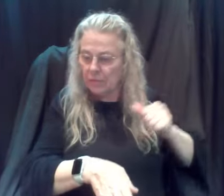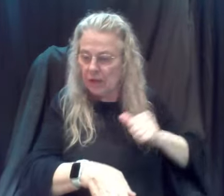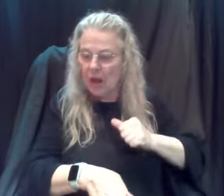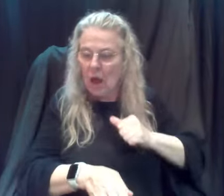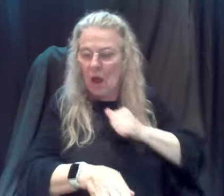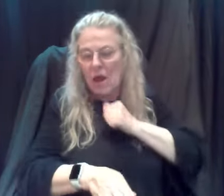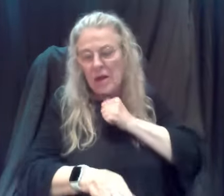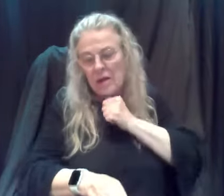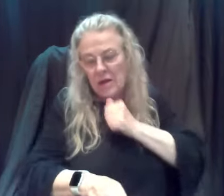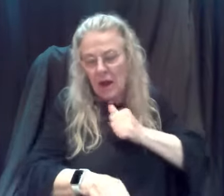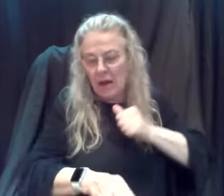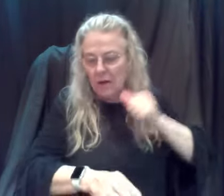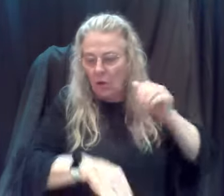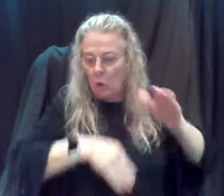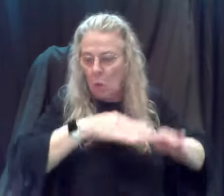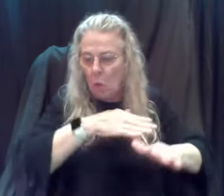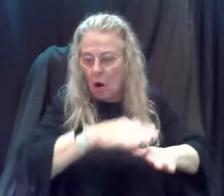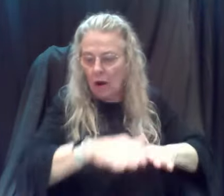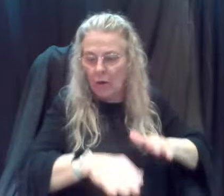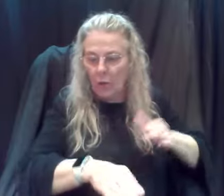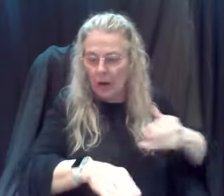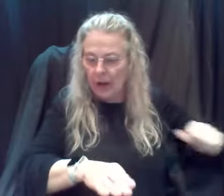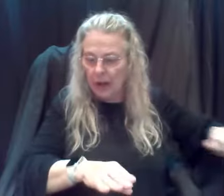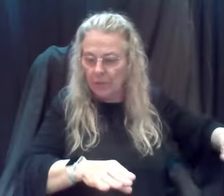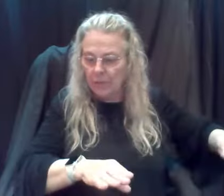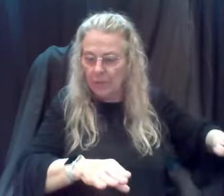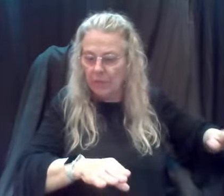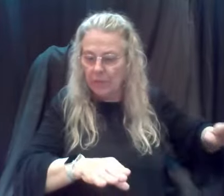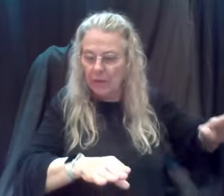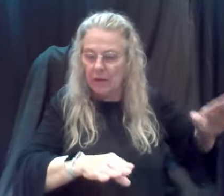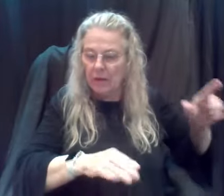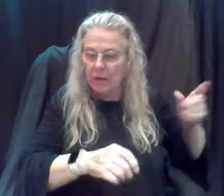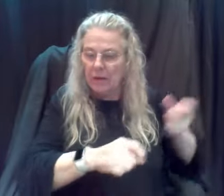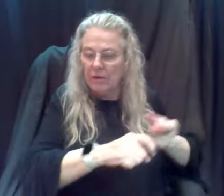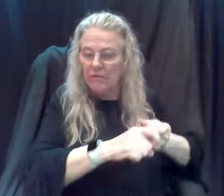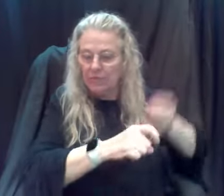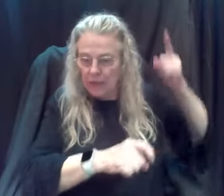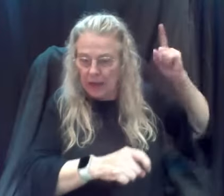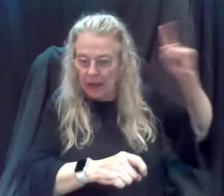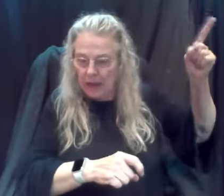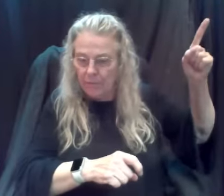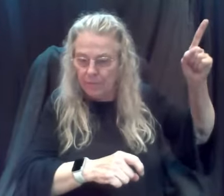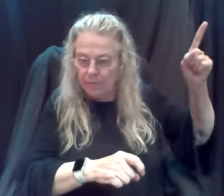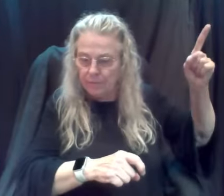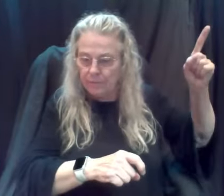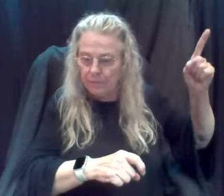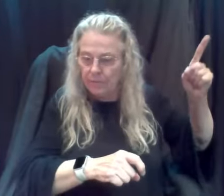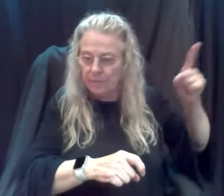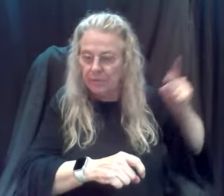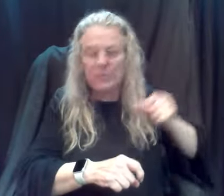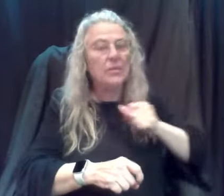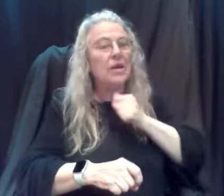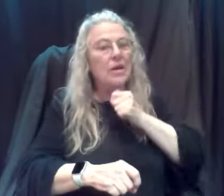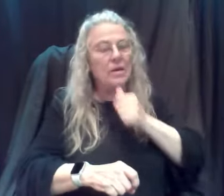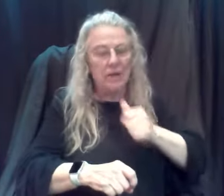Not walk away from him. Not